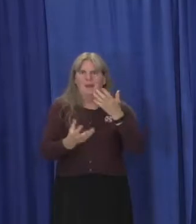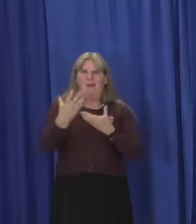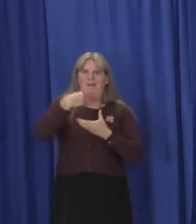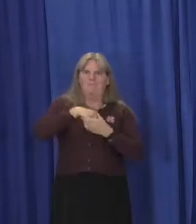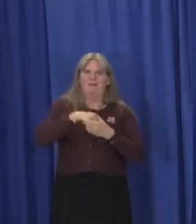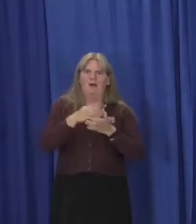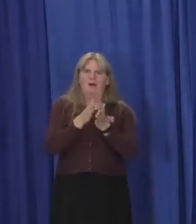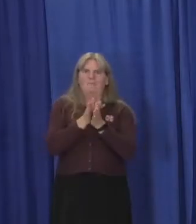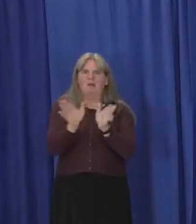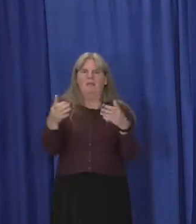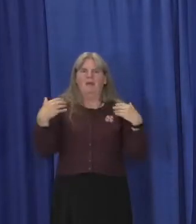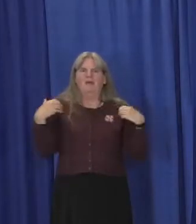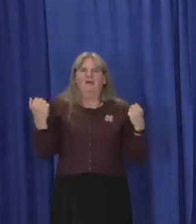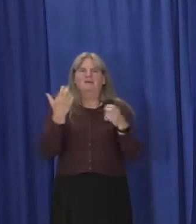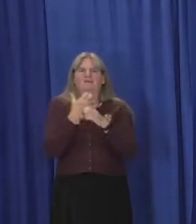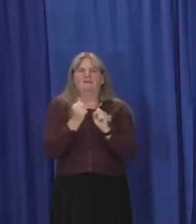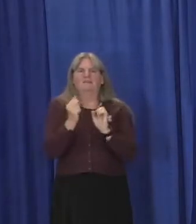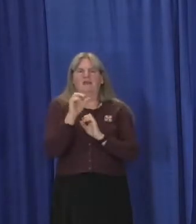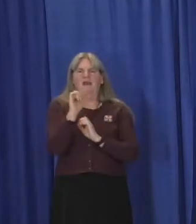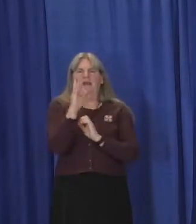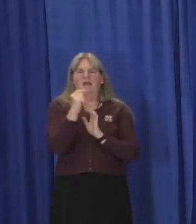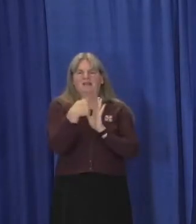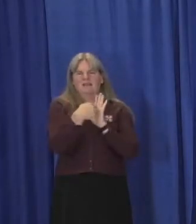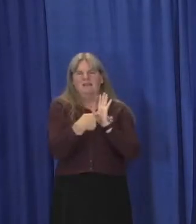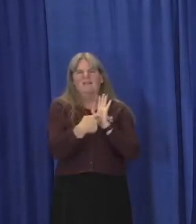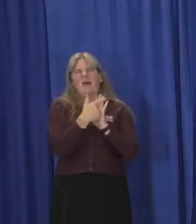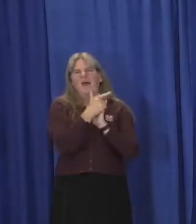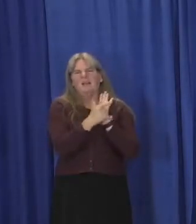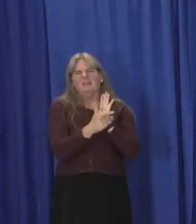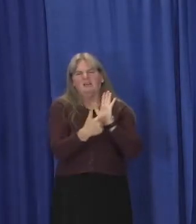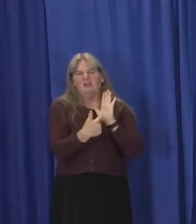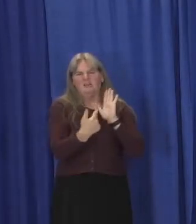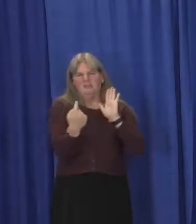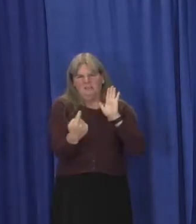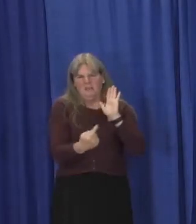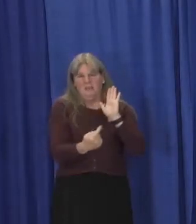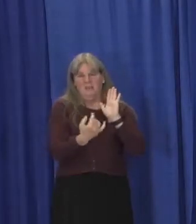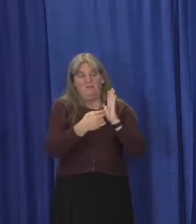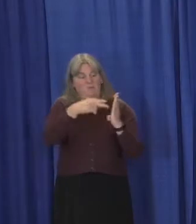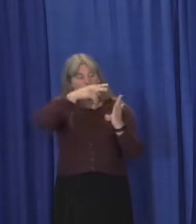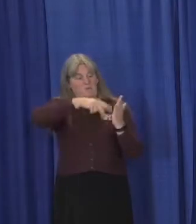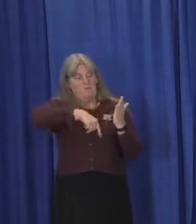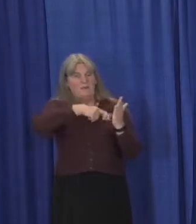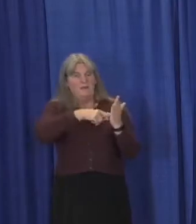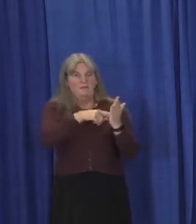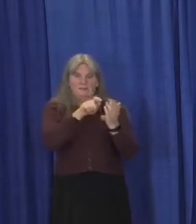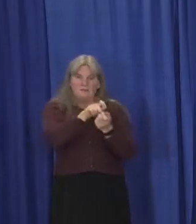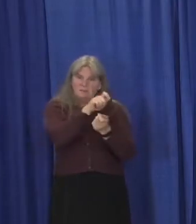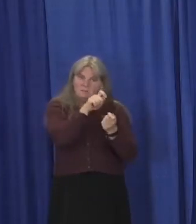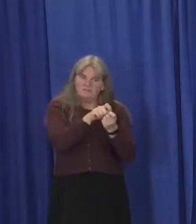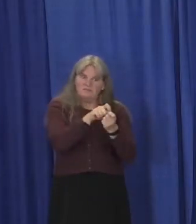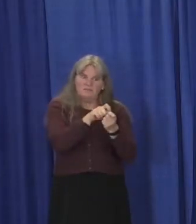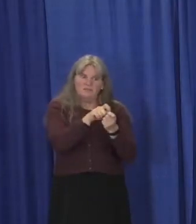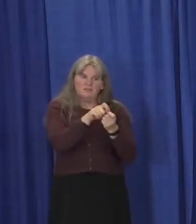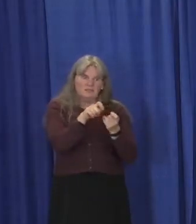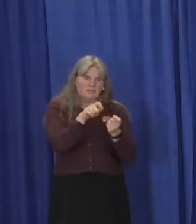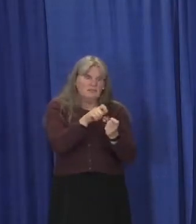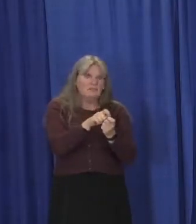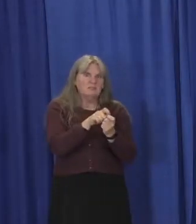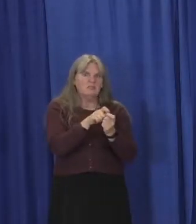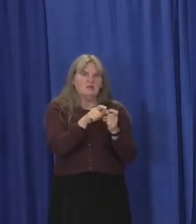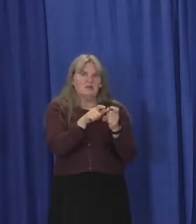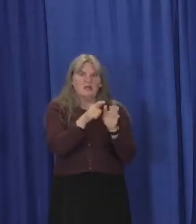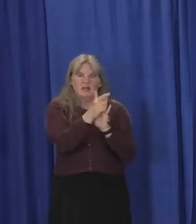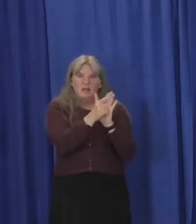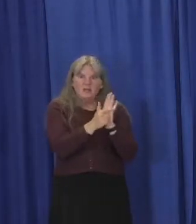and we could be here all day. It's a legal document, and for anybody who's read legal documents, they have a sense of what